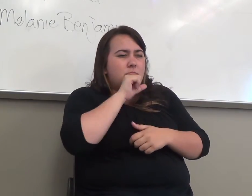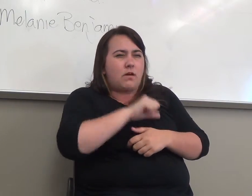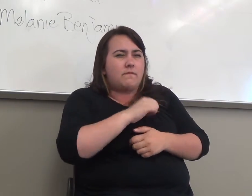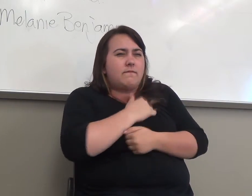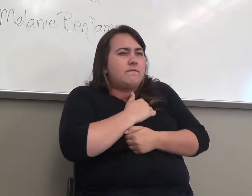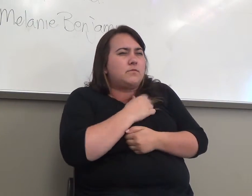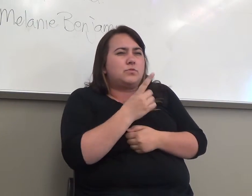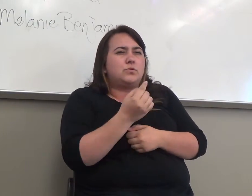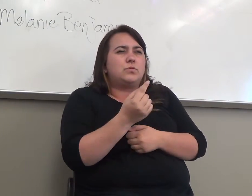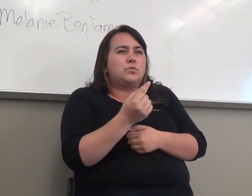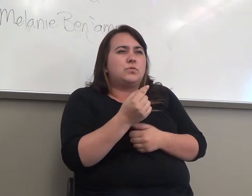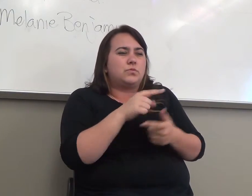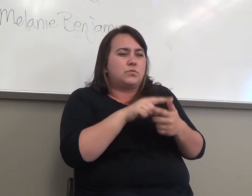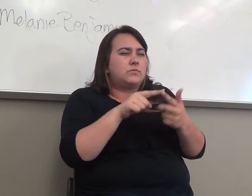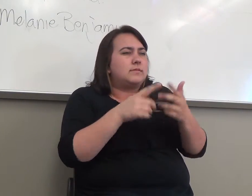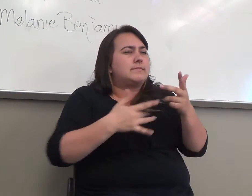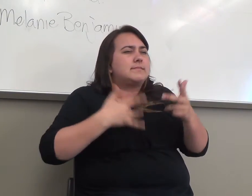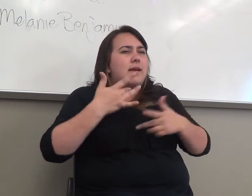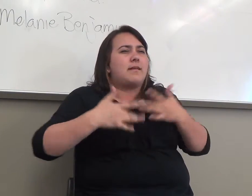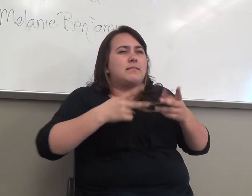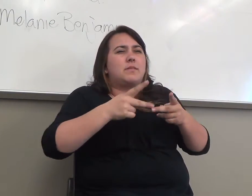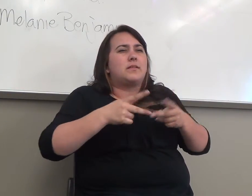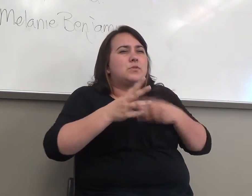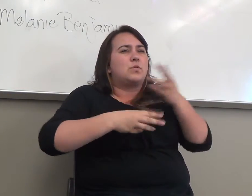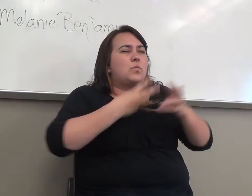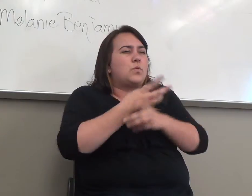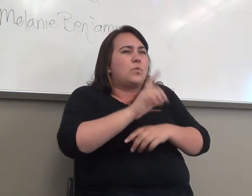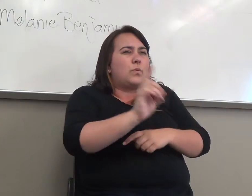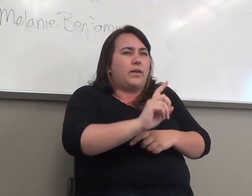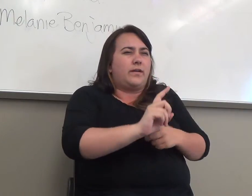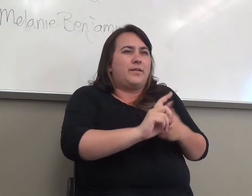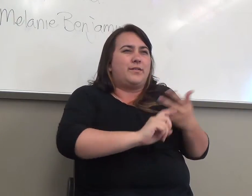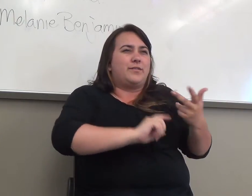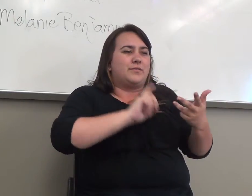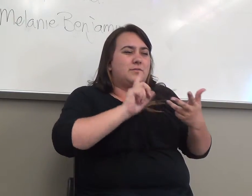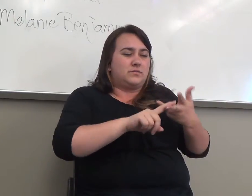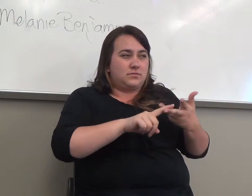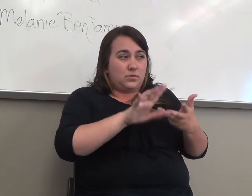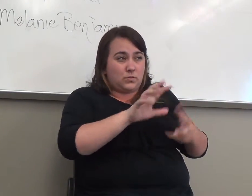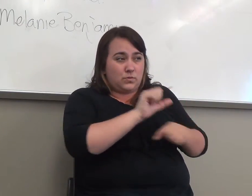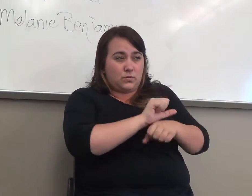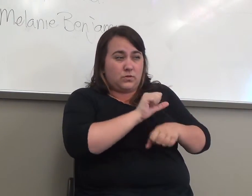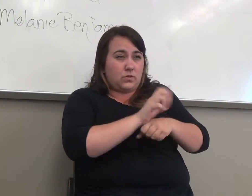the most exciting place in the world you could do it? And will this work serve other people?